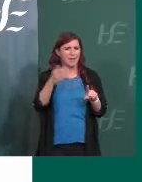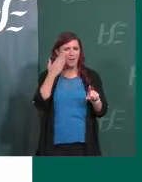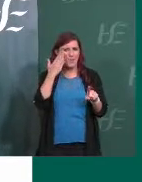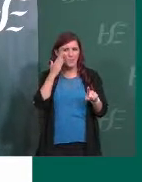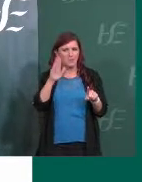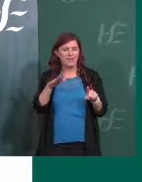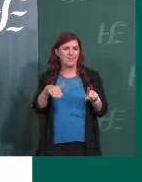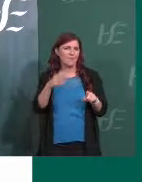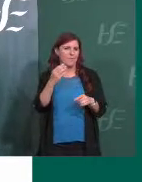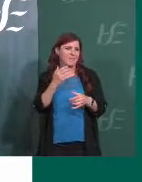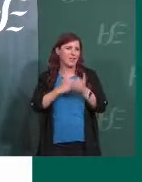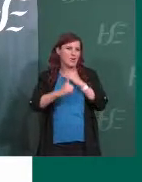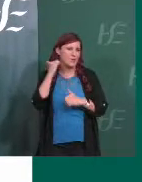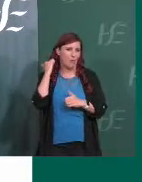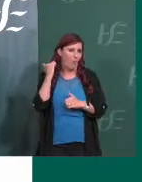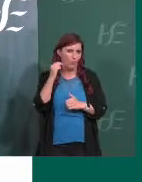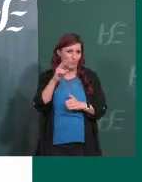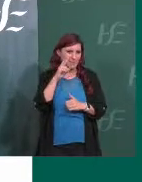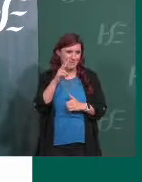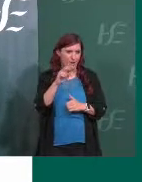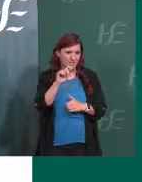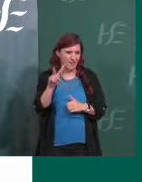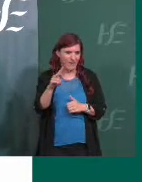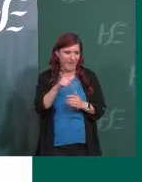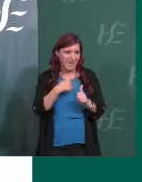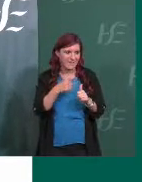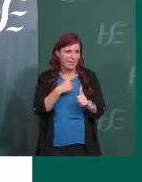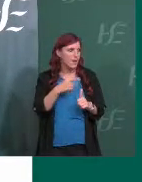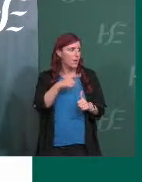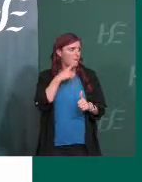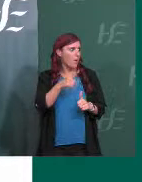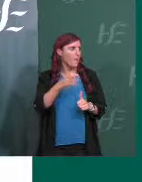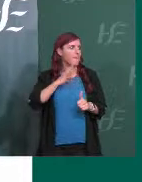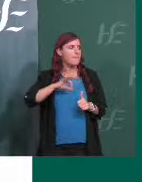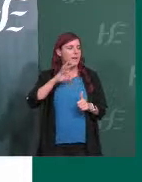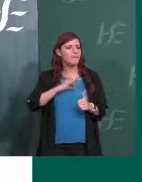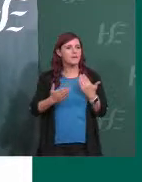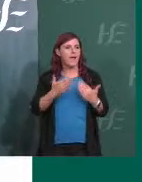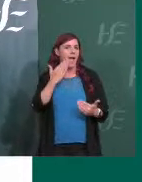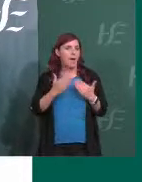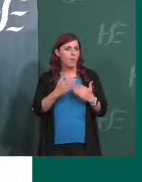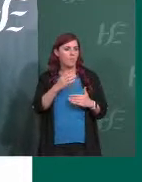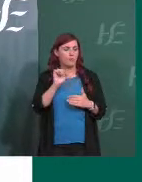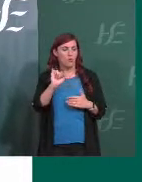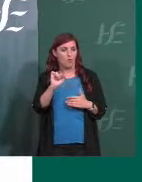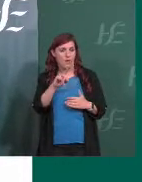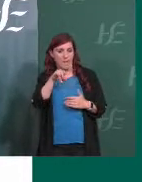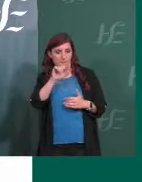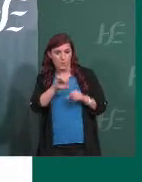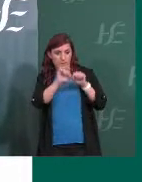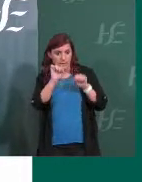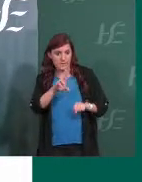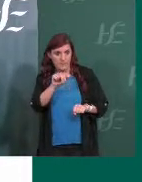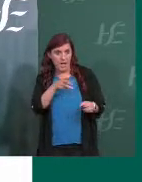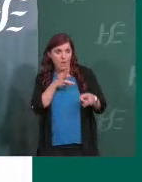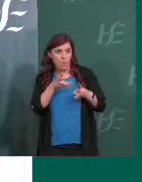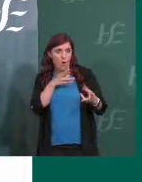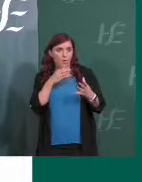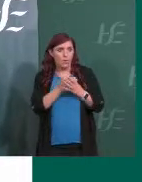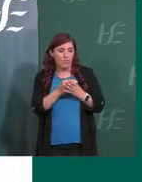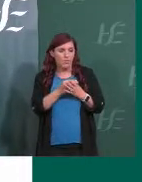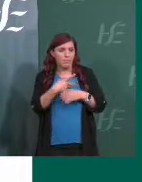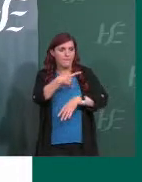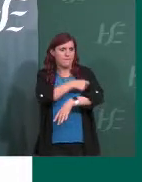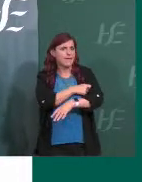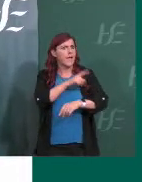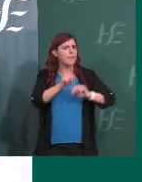go. The benefit depends then on how good your immune system can work with that vaccine. And that does vary because